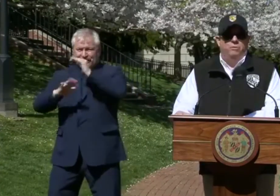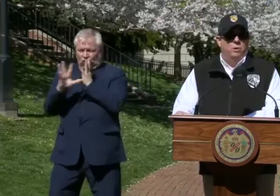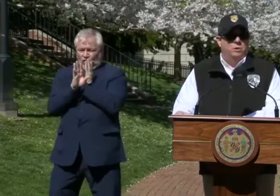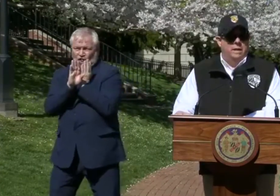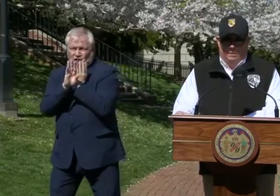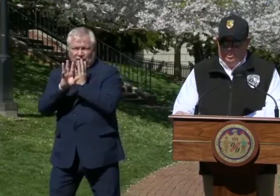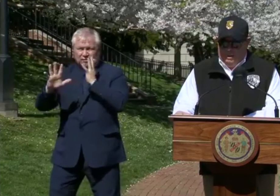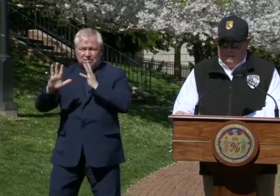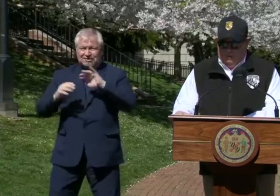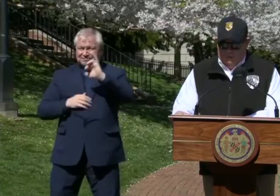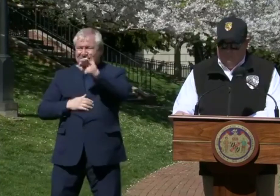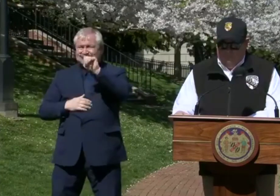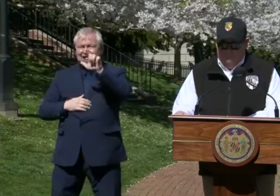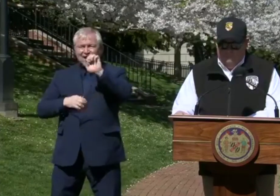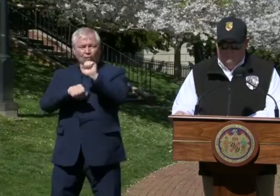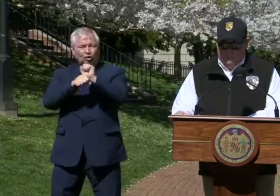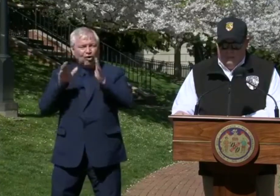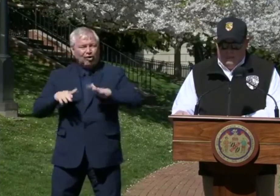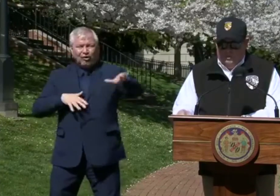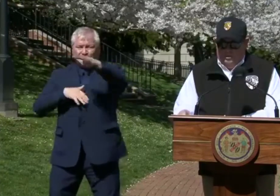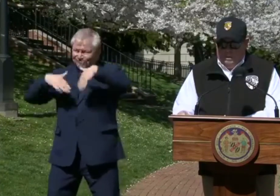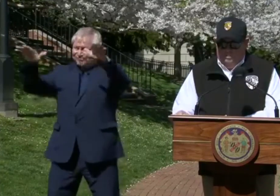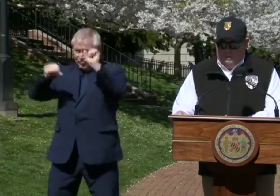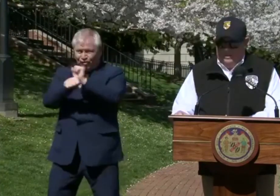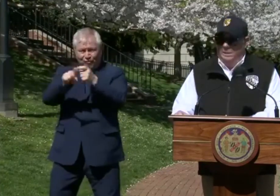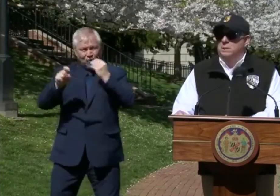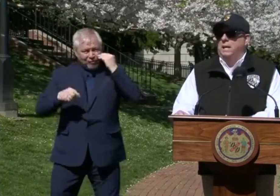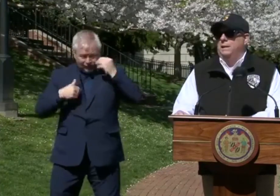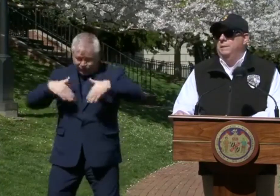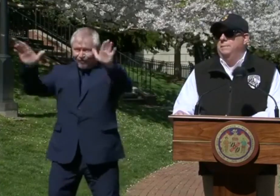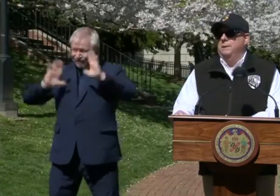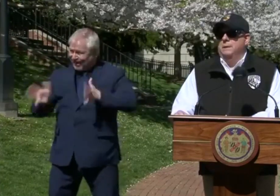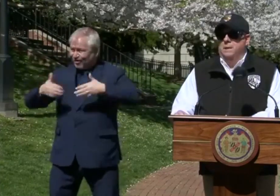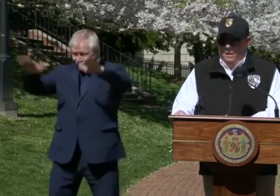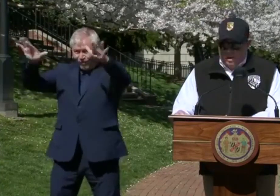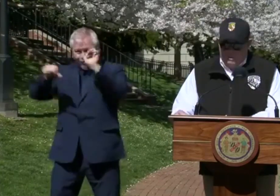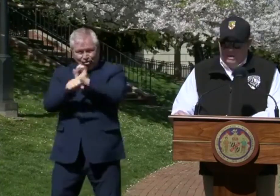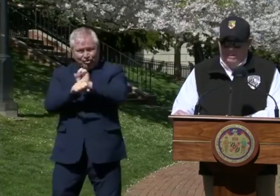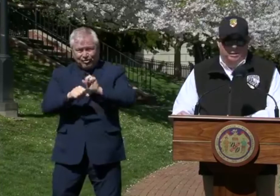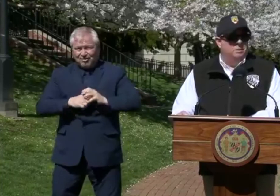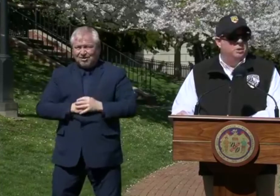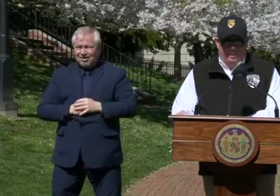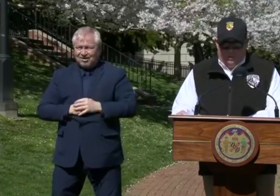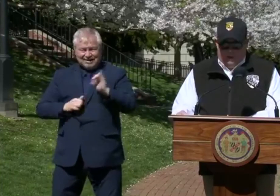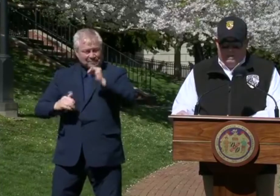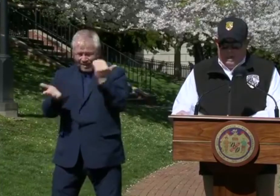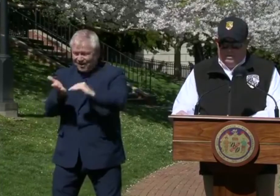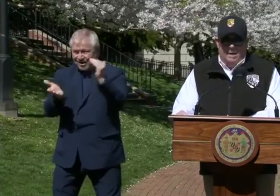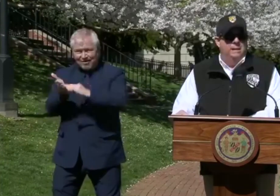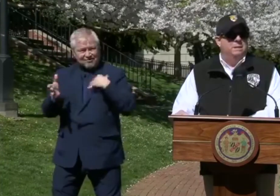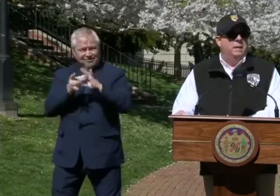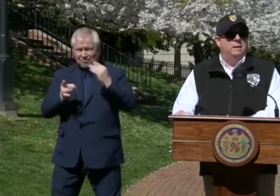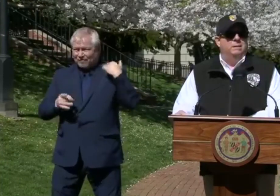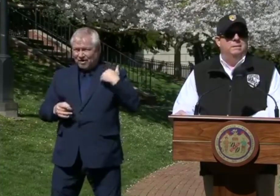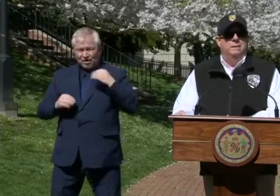the workforce as is practical. As we have previously stated, no Marylander should be traveling